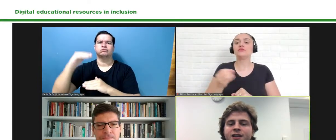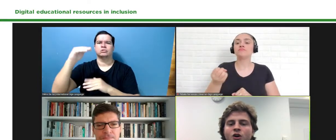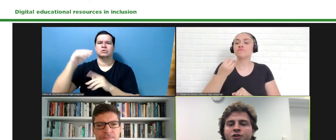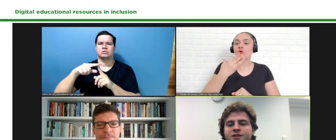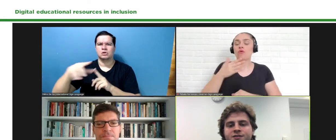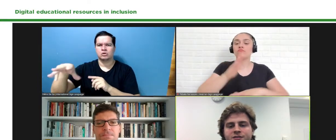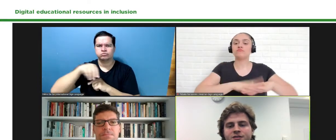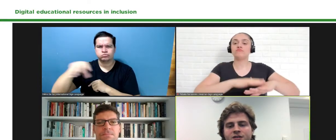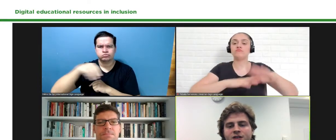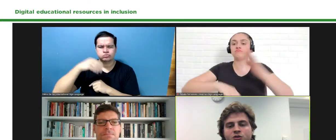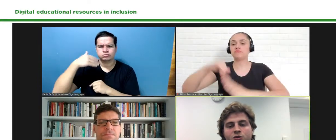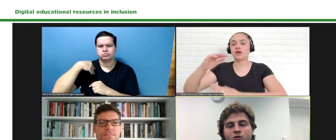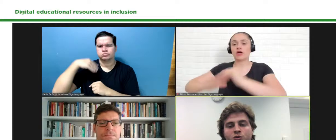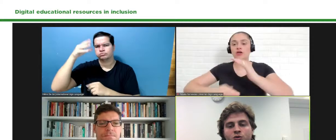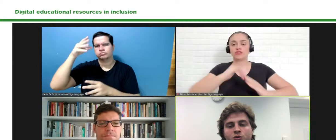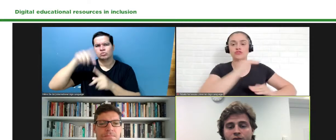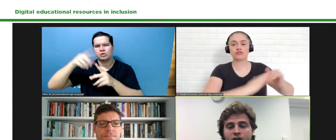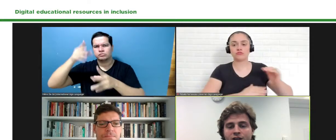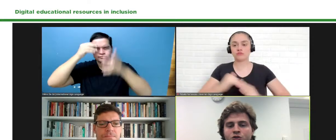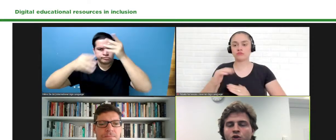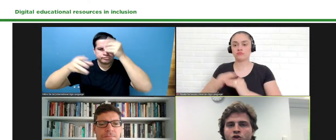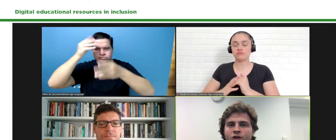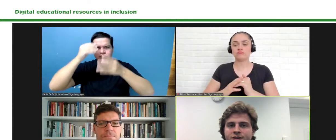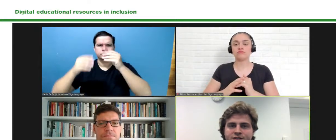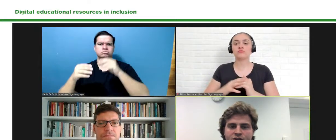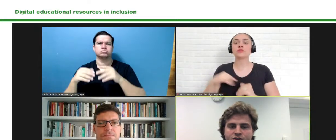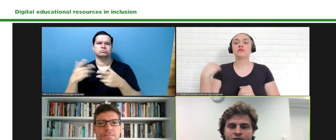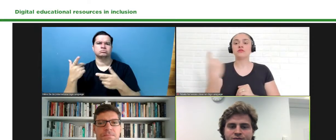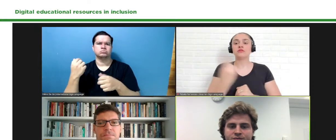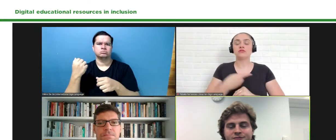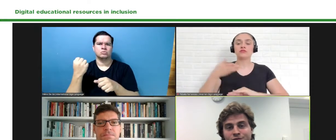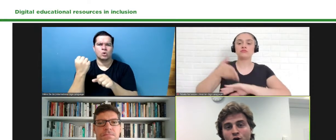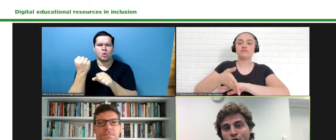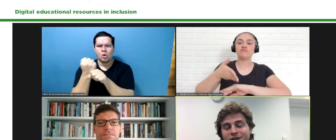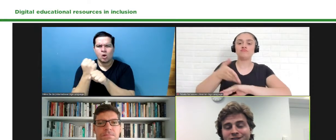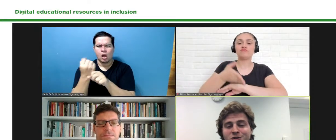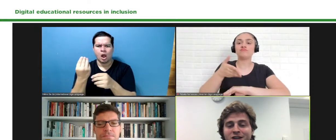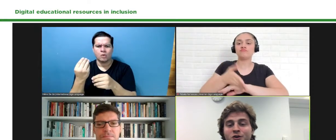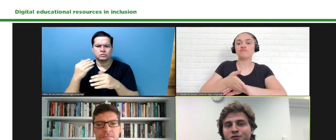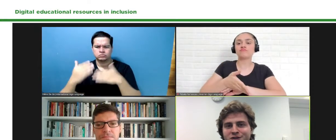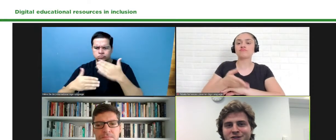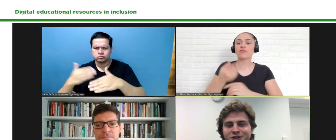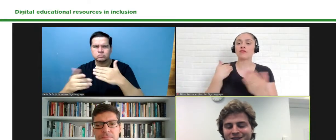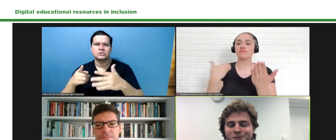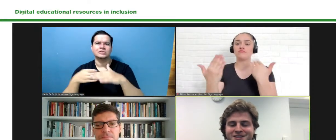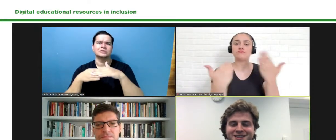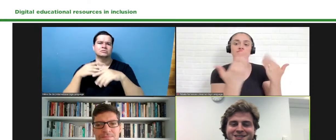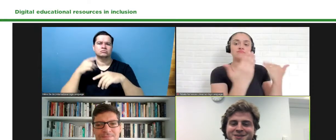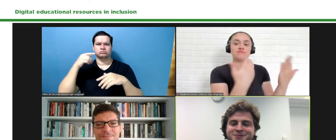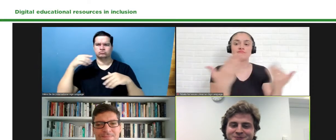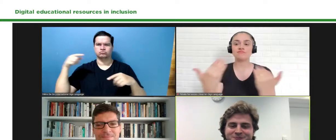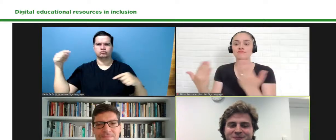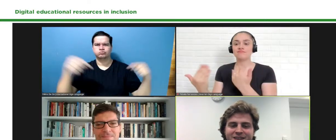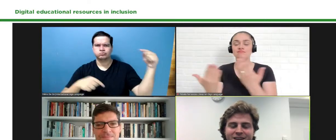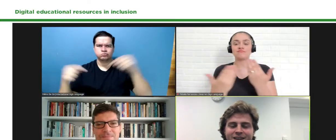bringing innovators into the same room, into a joint discussion, virtual as today or physical in the best